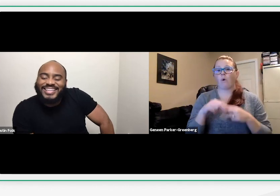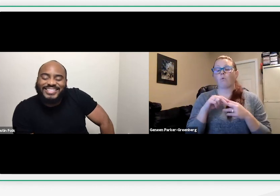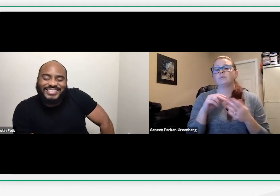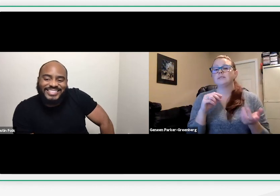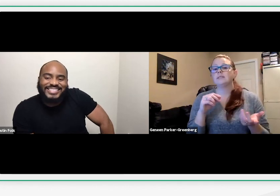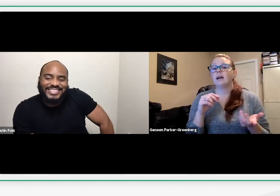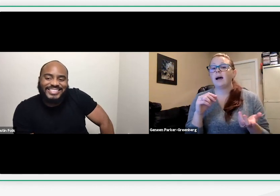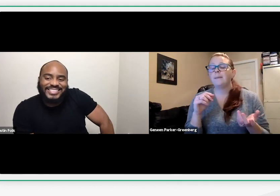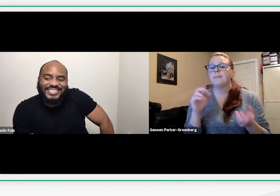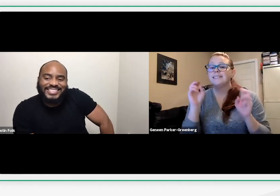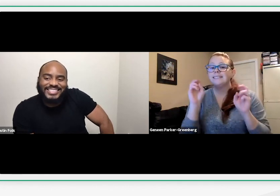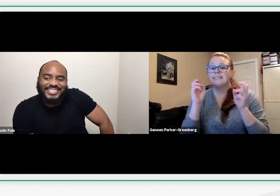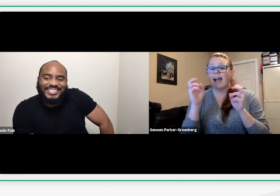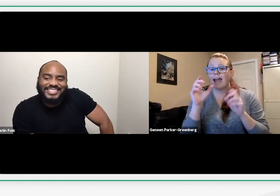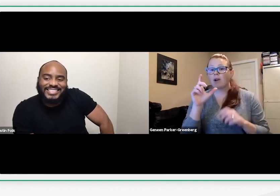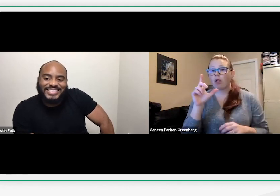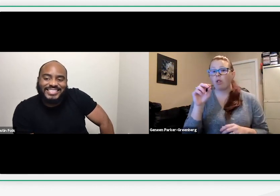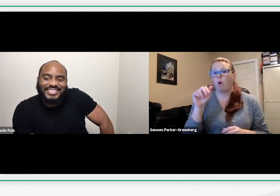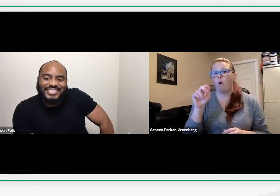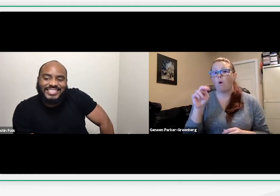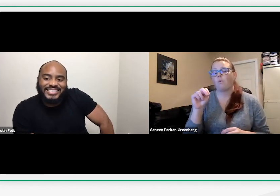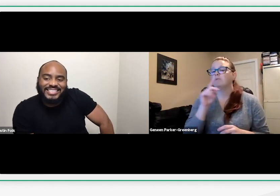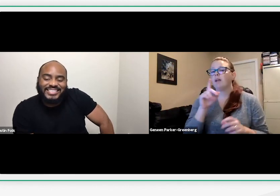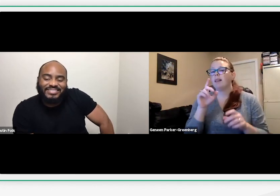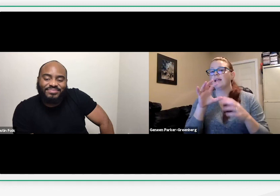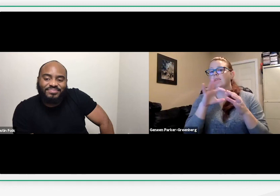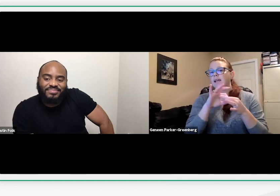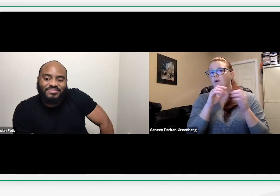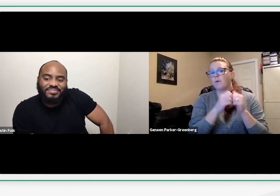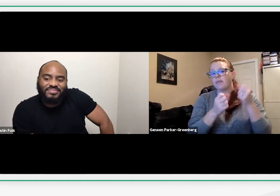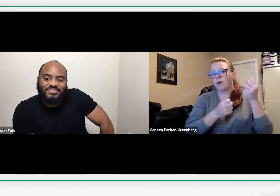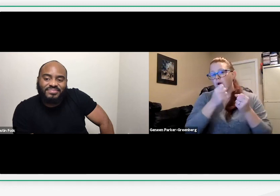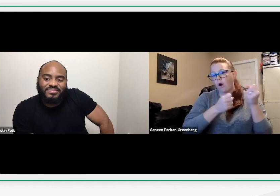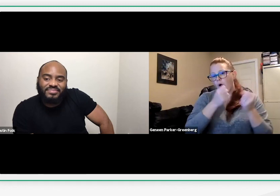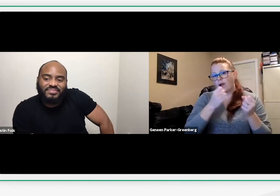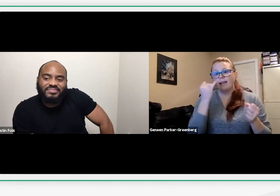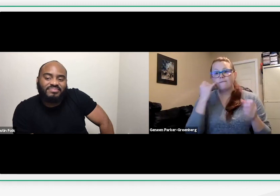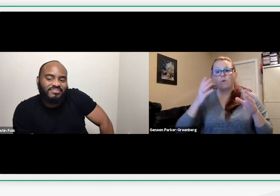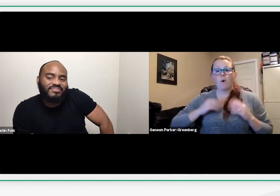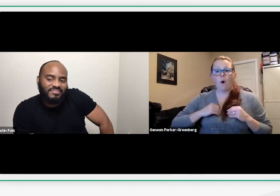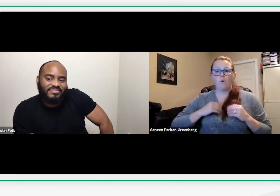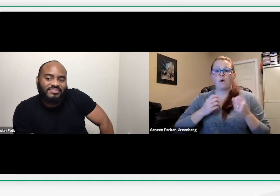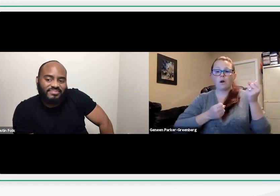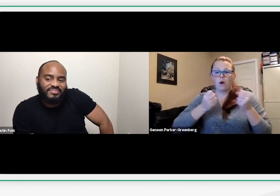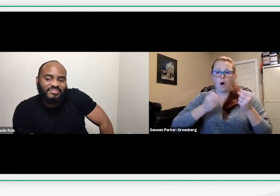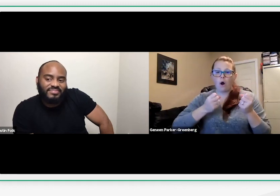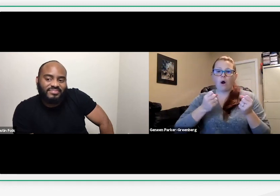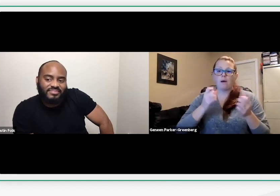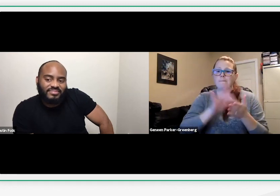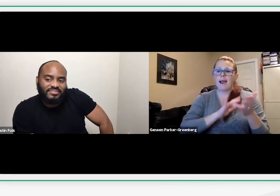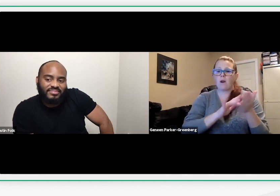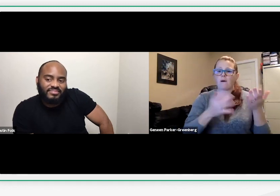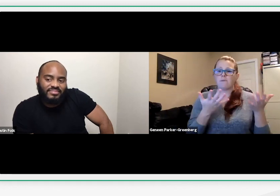okay, it says, can you please tell me what are title loans and payday loans for? Title loans are usually related